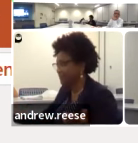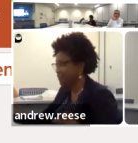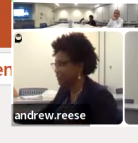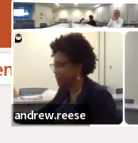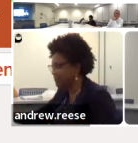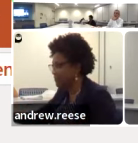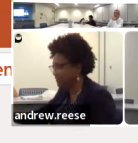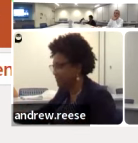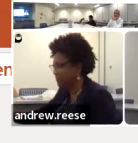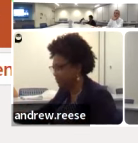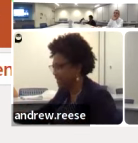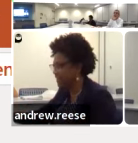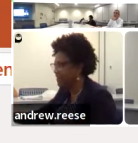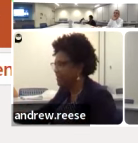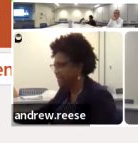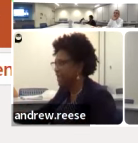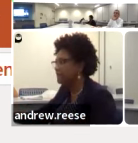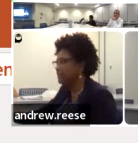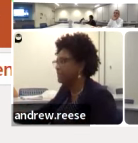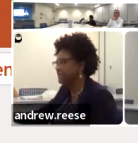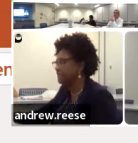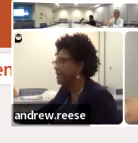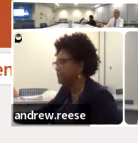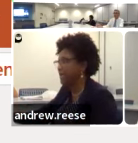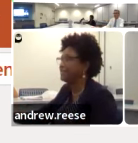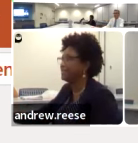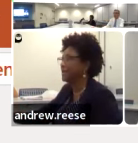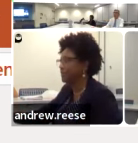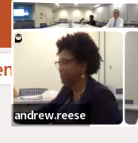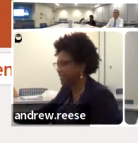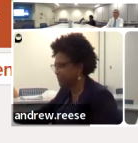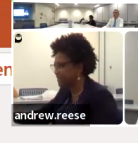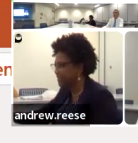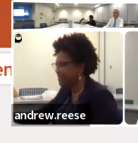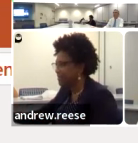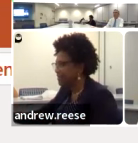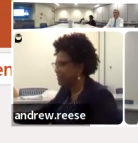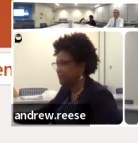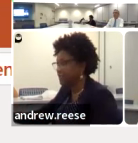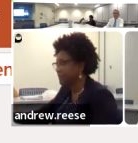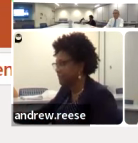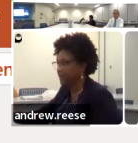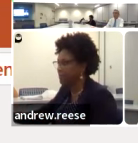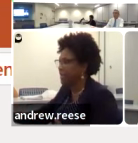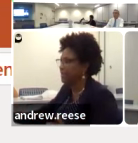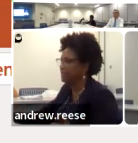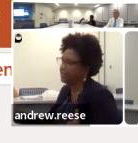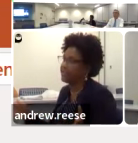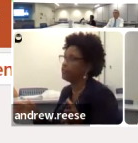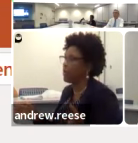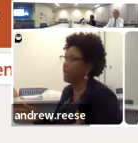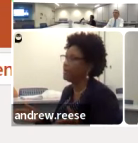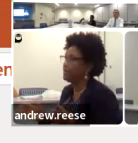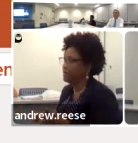say we sponsor people for job training. Then we have job development and job placement. So for job development, it's